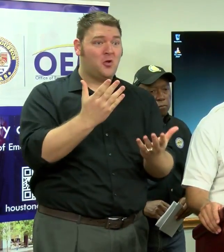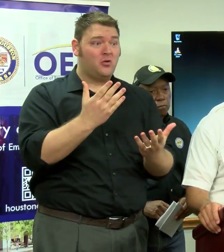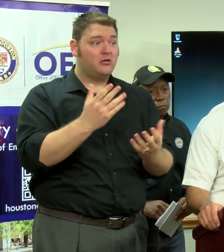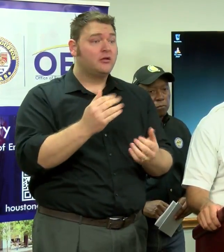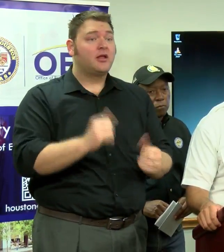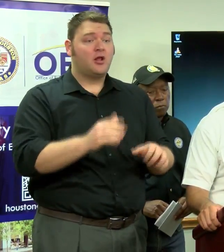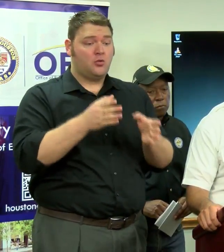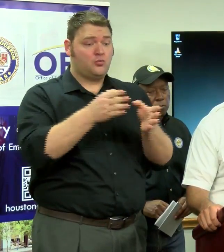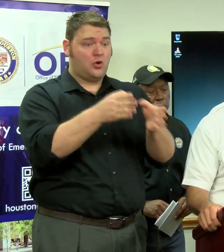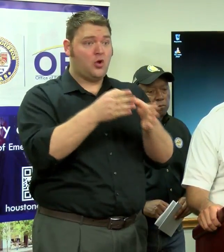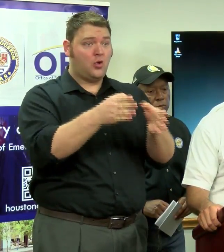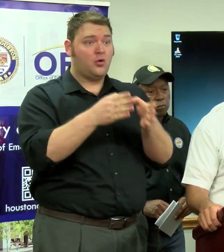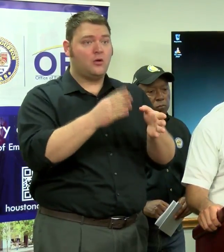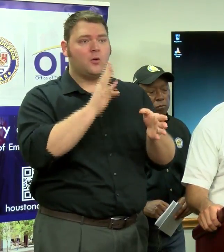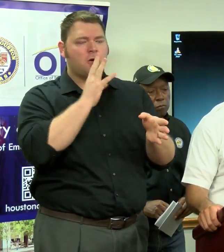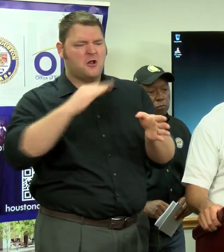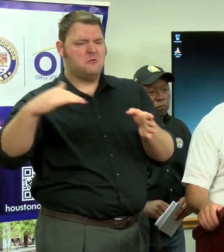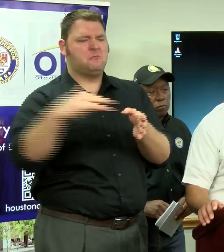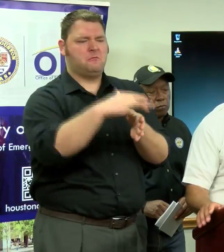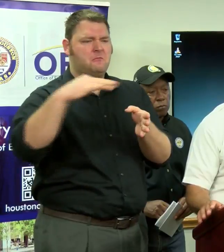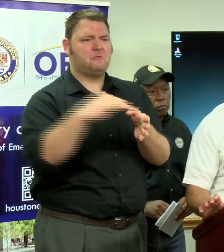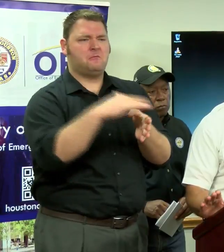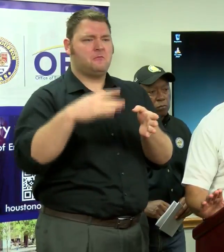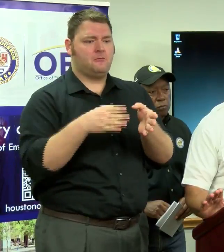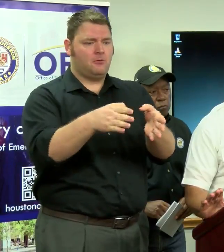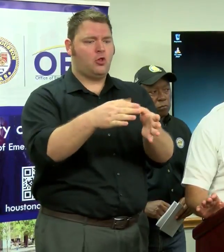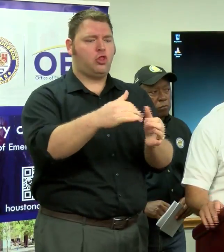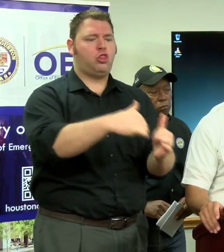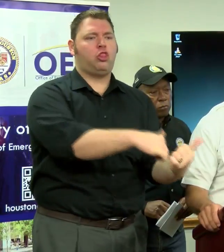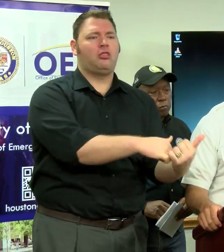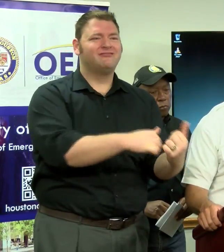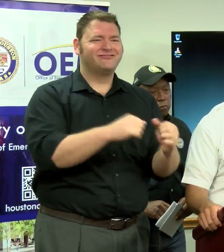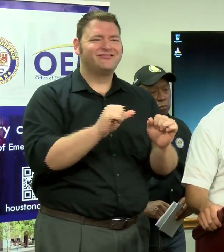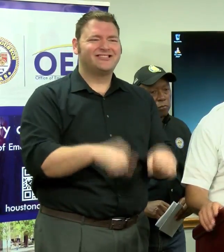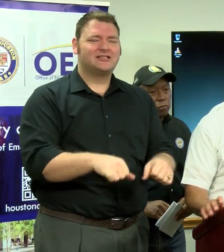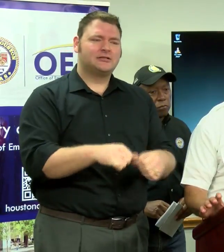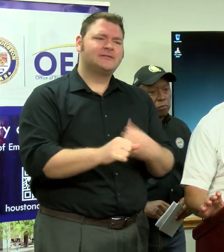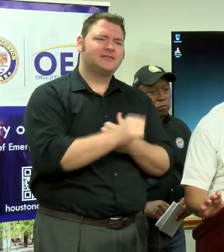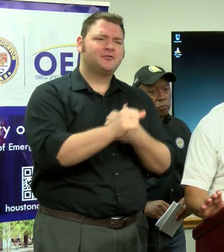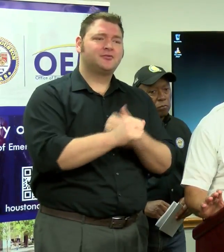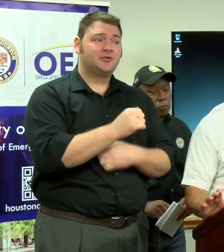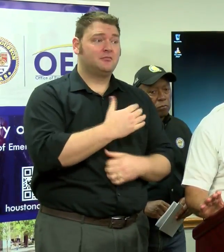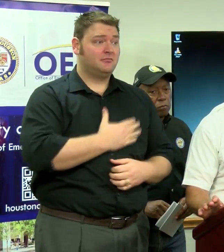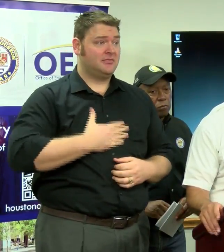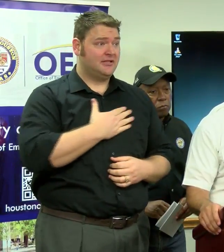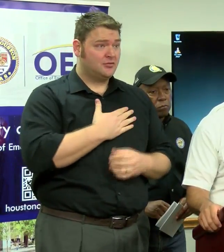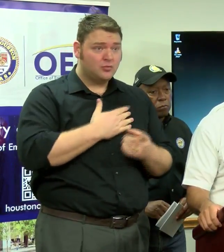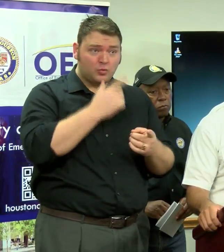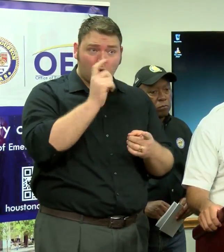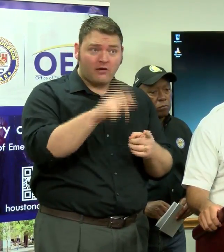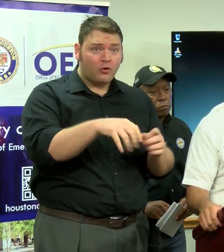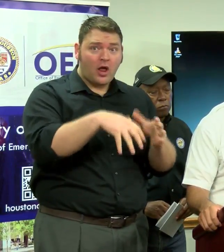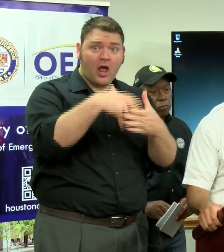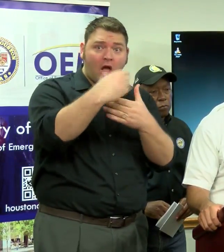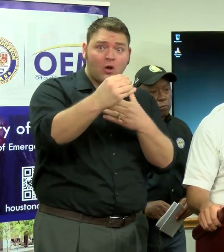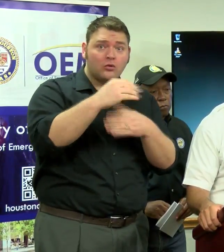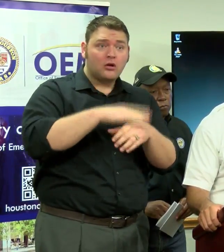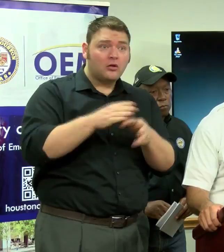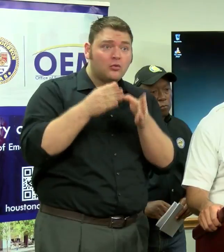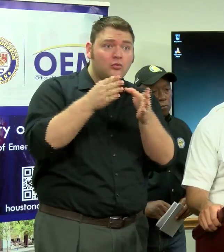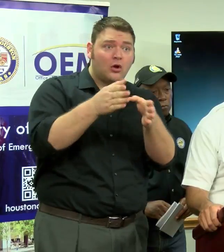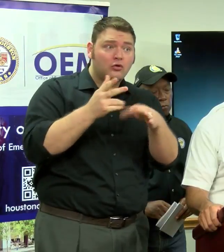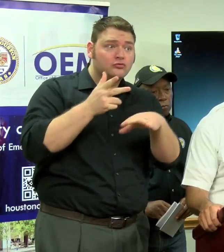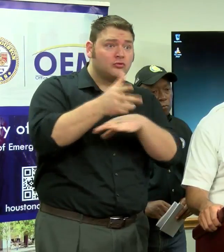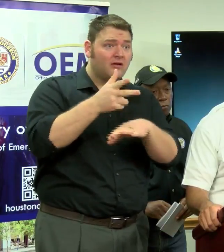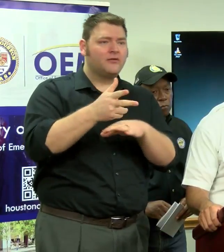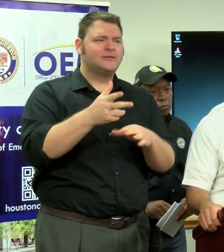that causes a lot of hazards. So please, if you don't have to be on the road, and we recommend that you stay indoors, that's going to be the